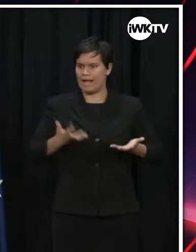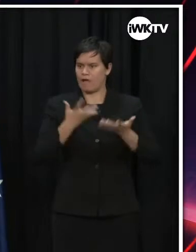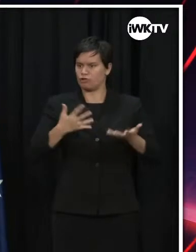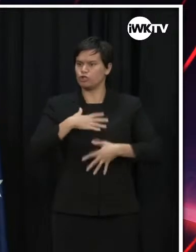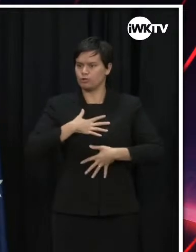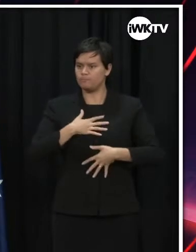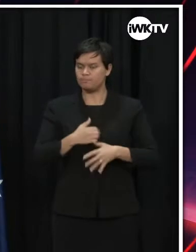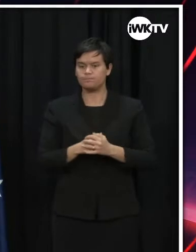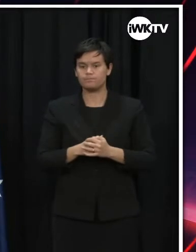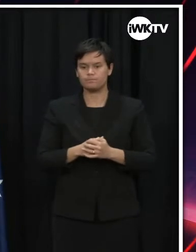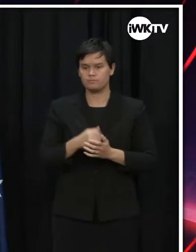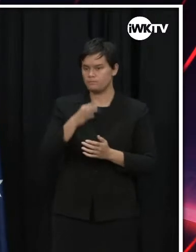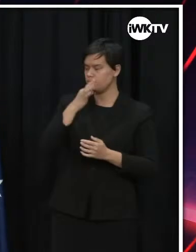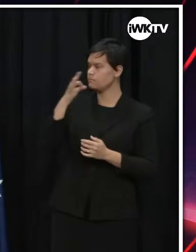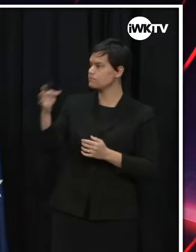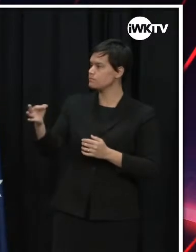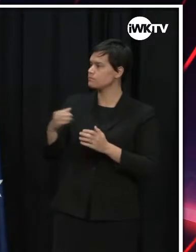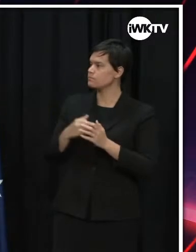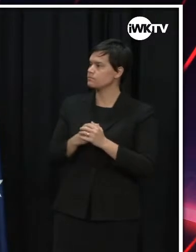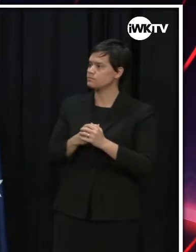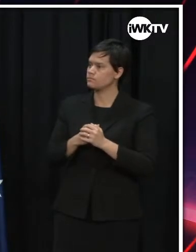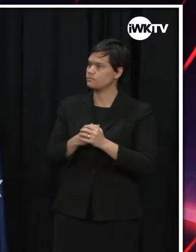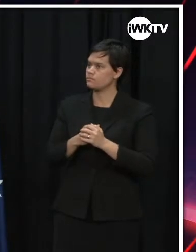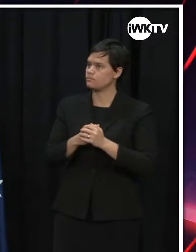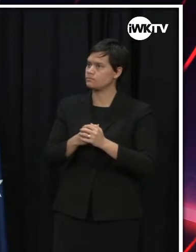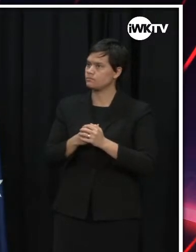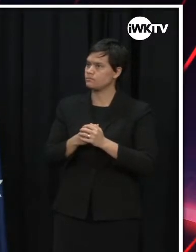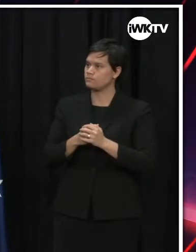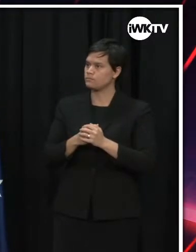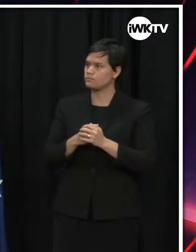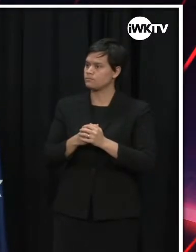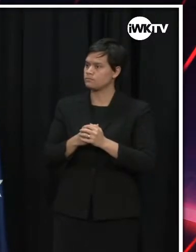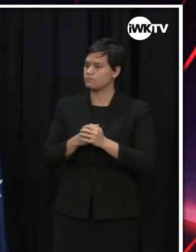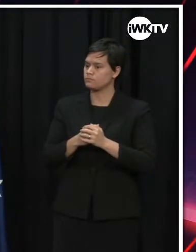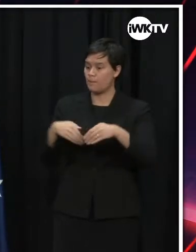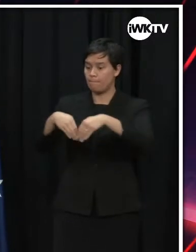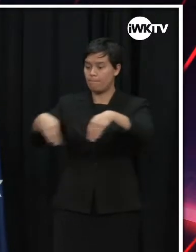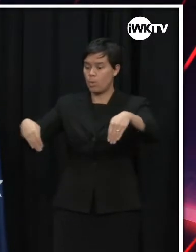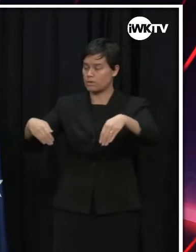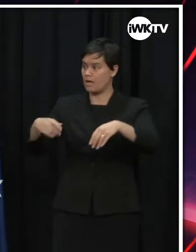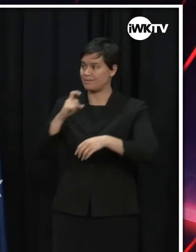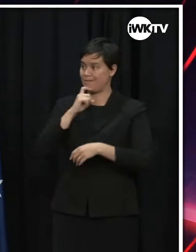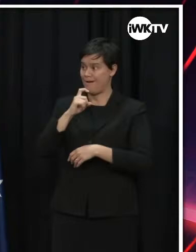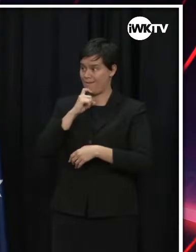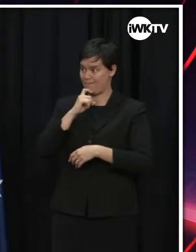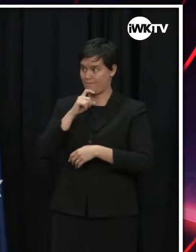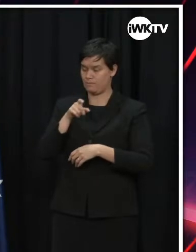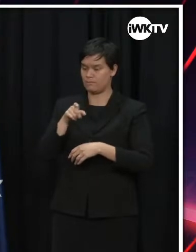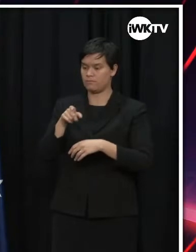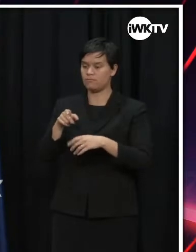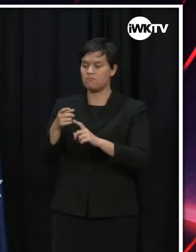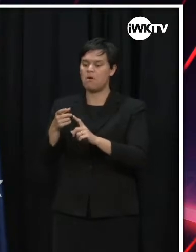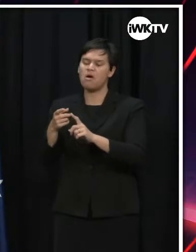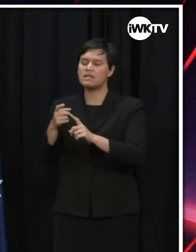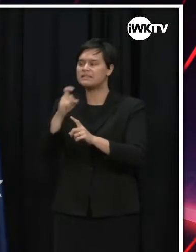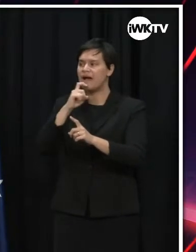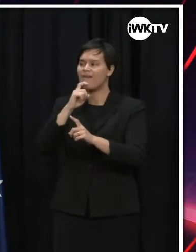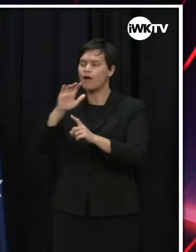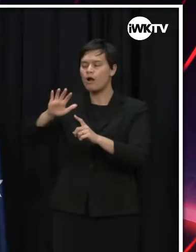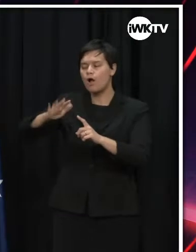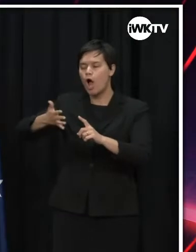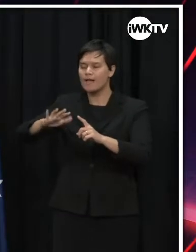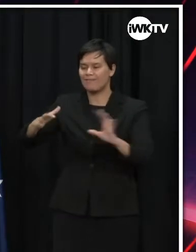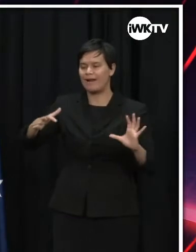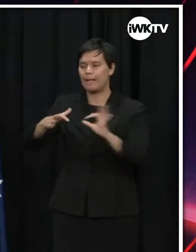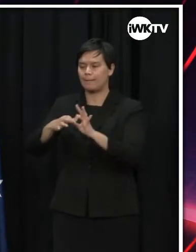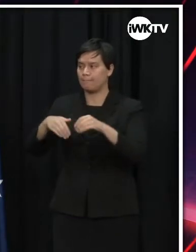any update on the potential changes to the frequency of testing border workers, including those peripheral border workers, and the fact that you're